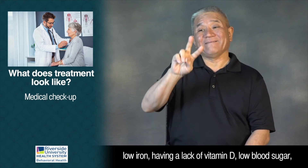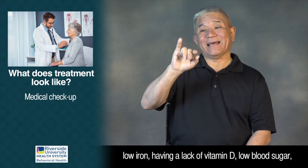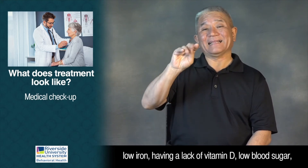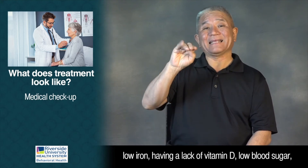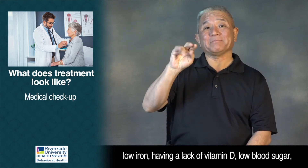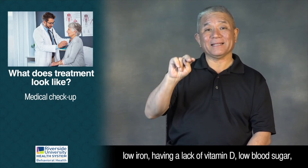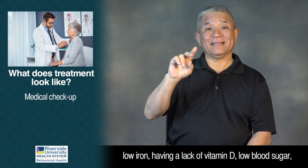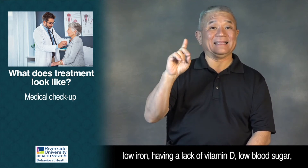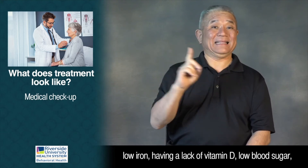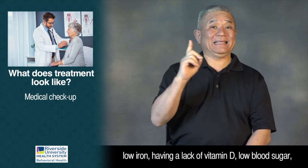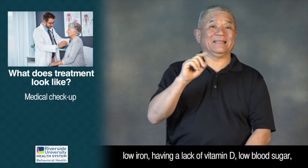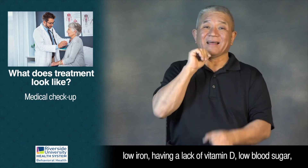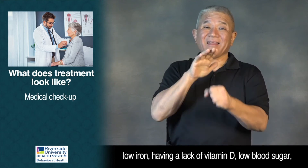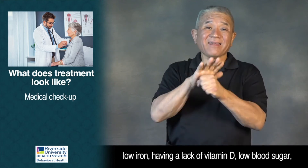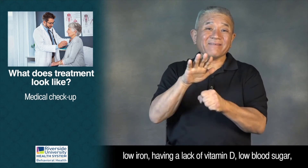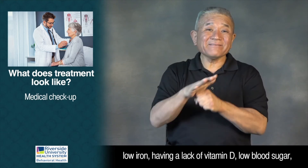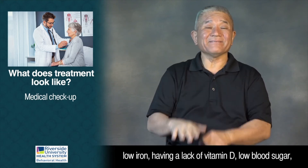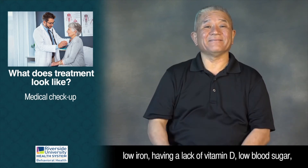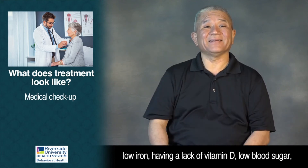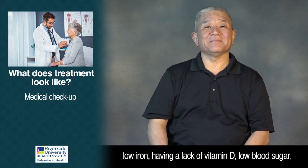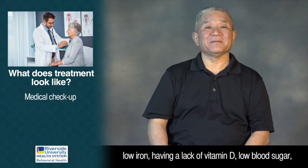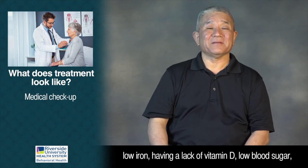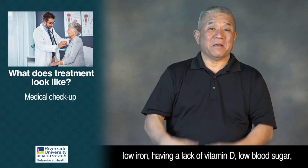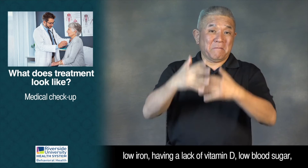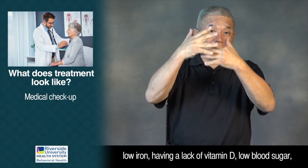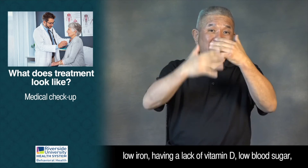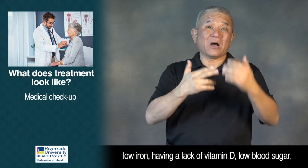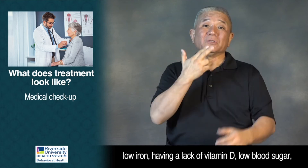low iron, having a lack of vitamin D, low blood sugar,